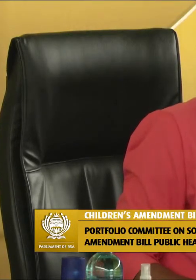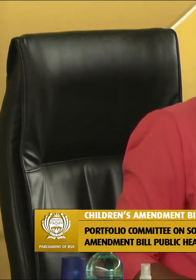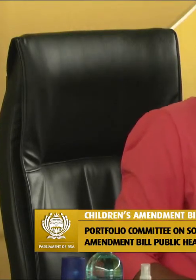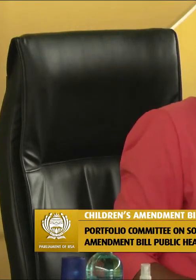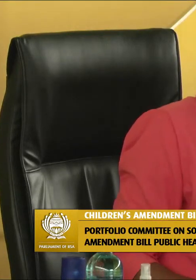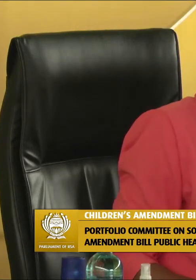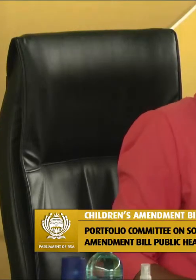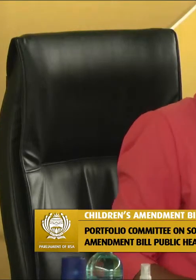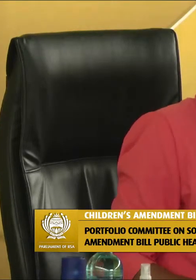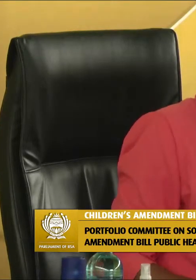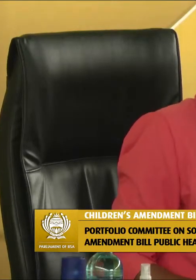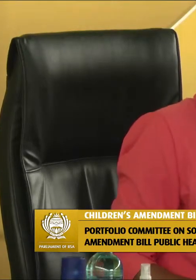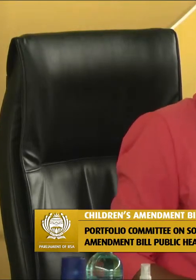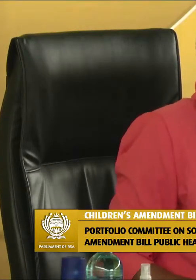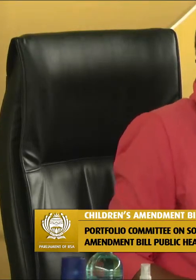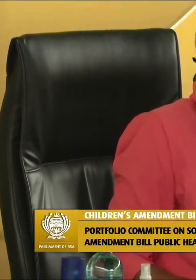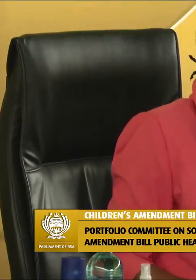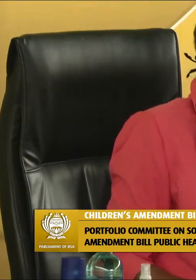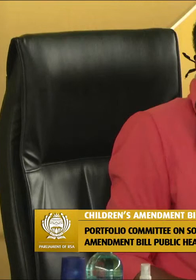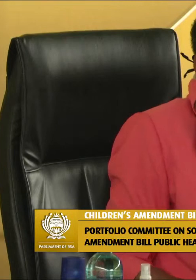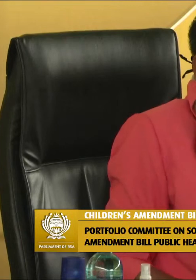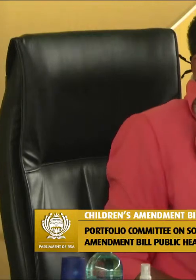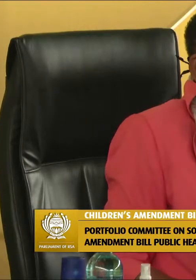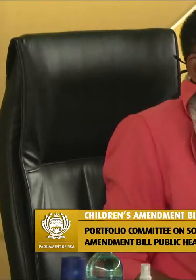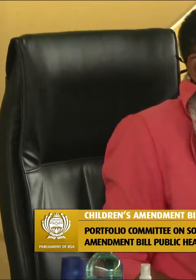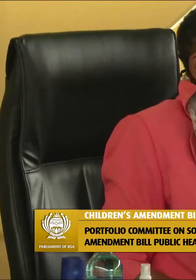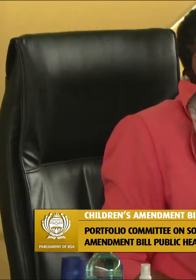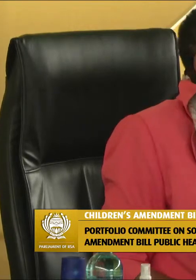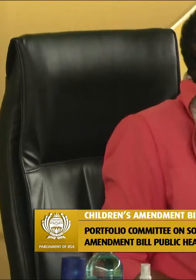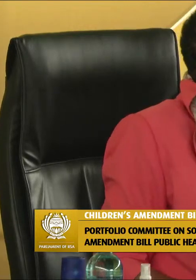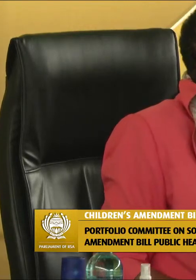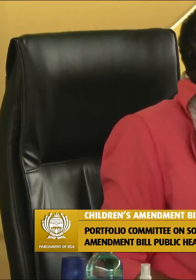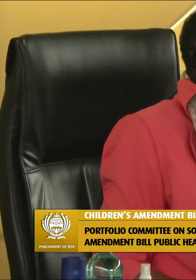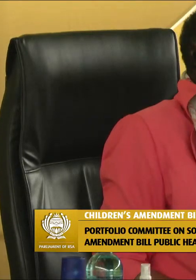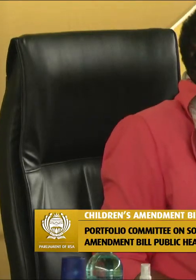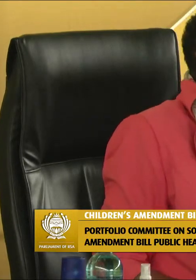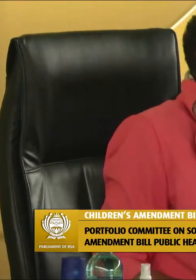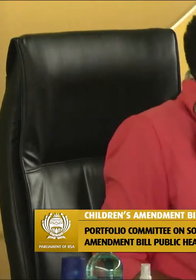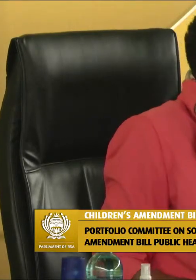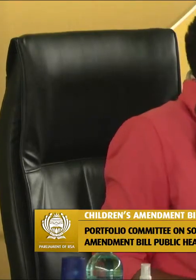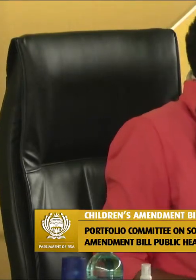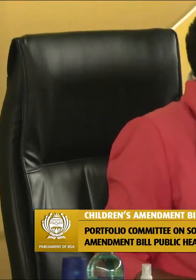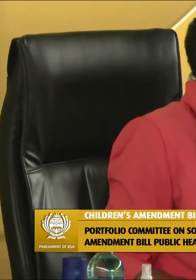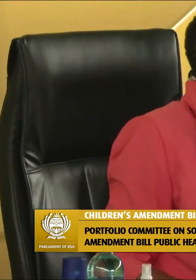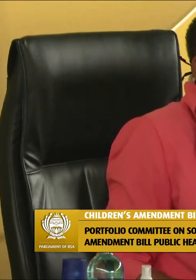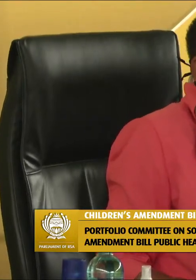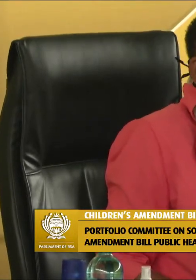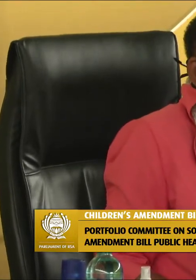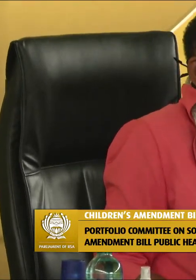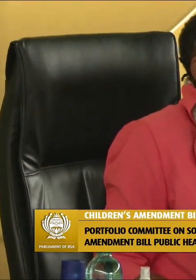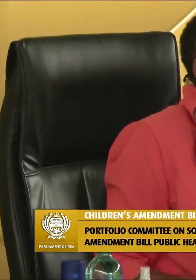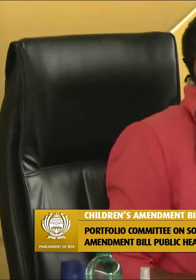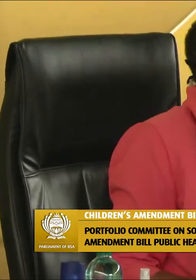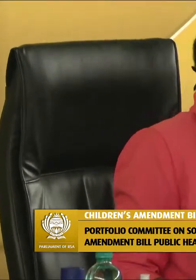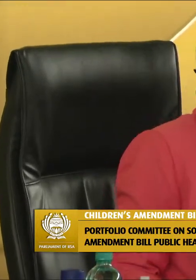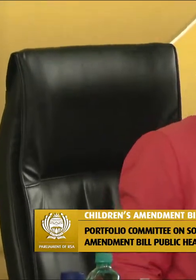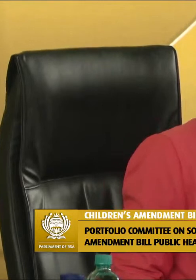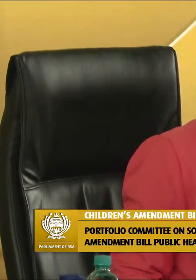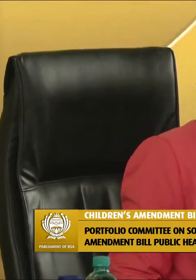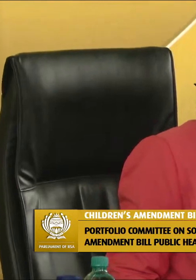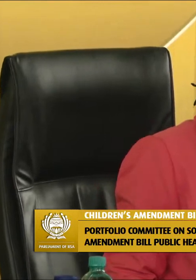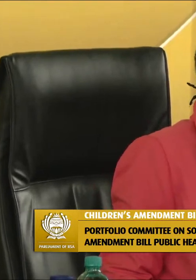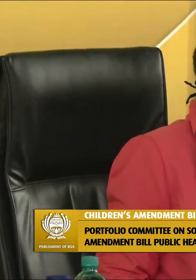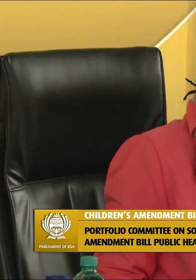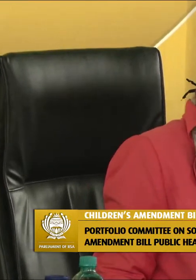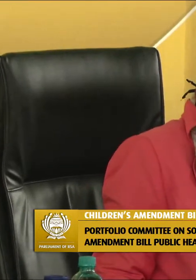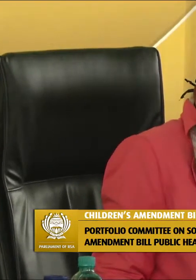you. Kufanelekile ukuthi singasupporti umama mangasimbona ayenza into engelungile.